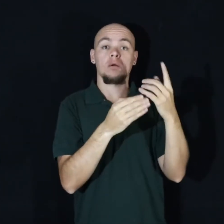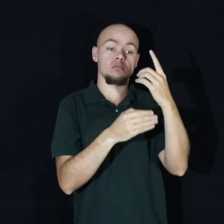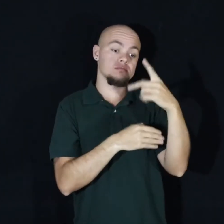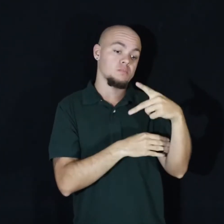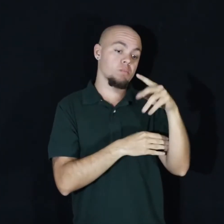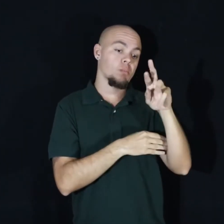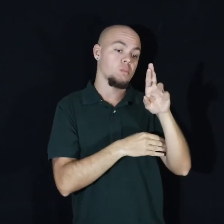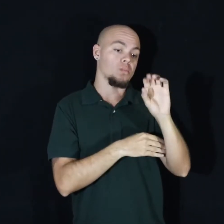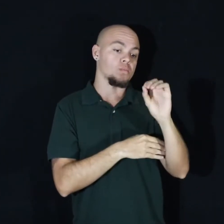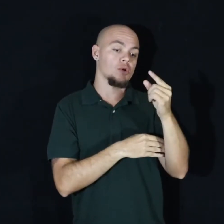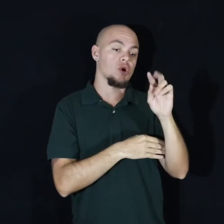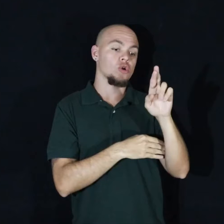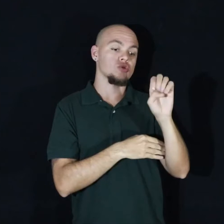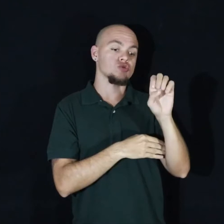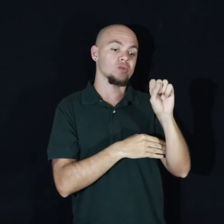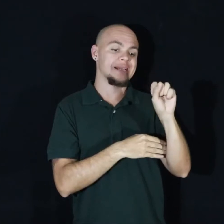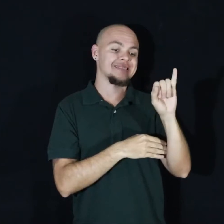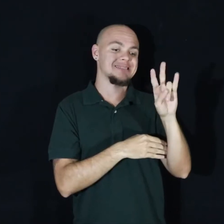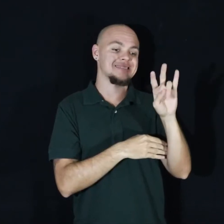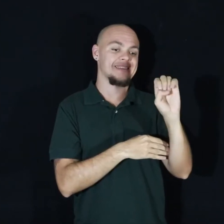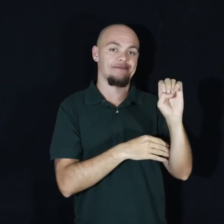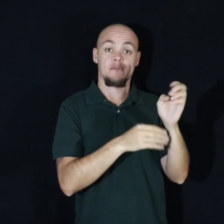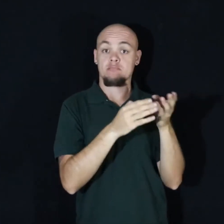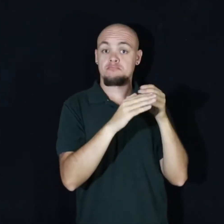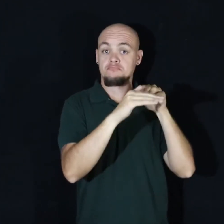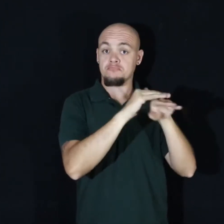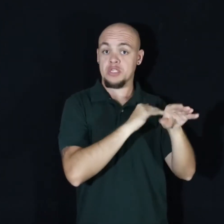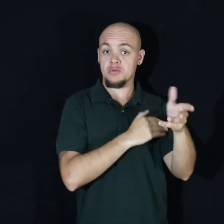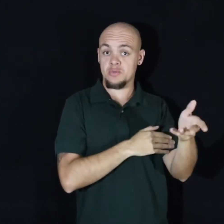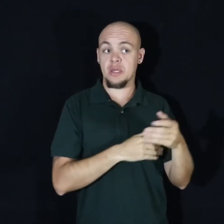more mainstream or progressive denomination.